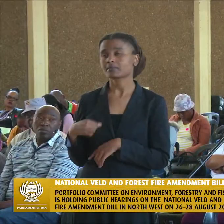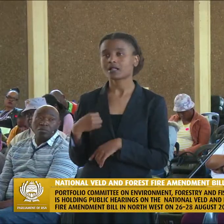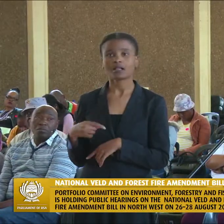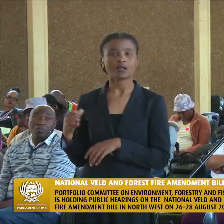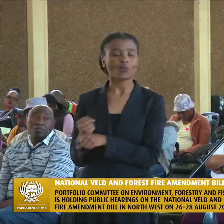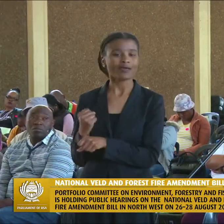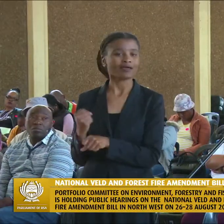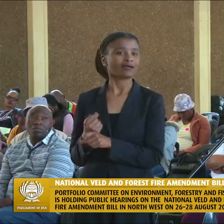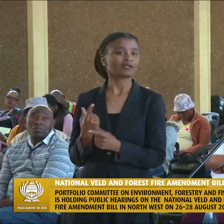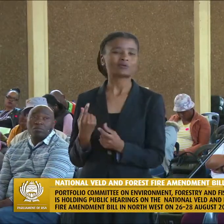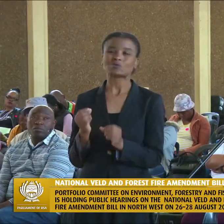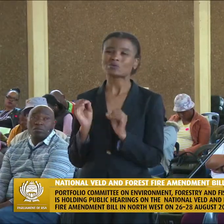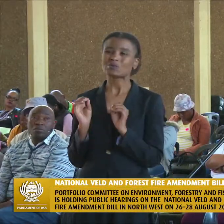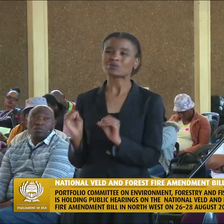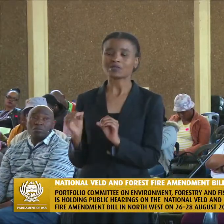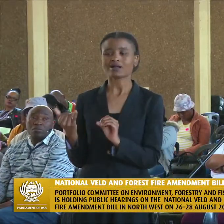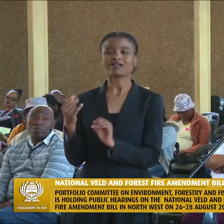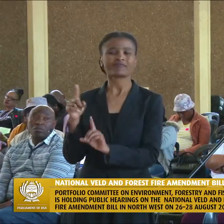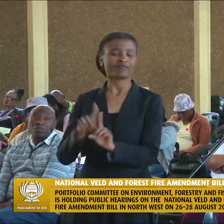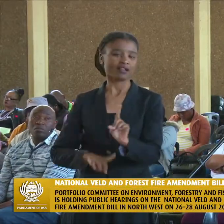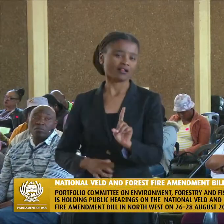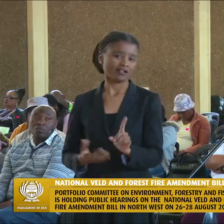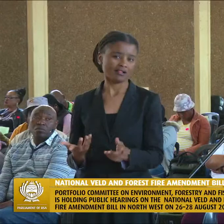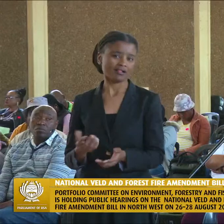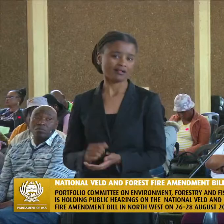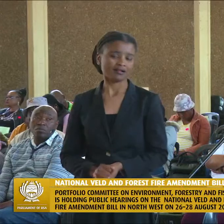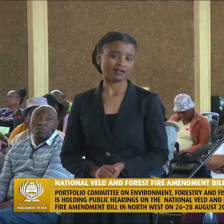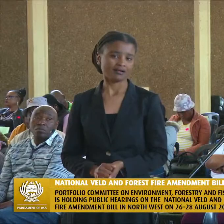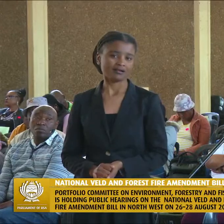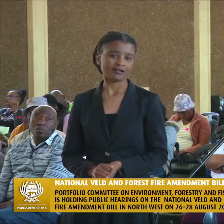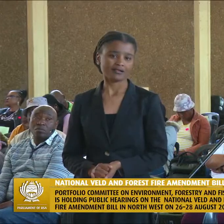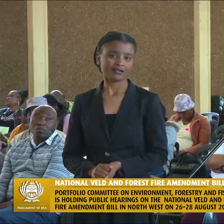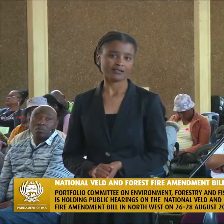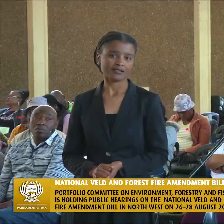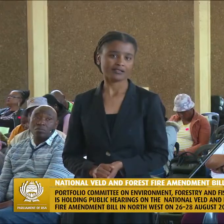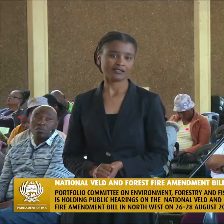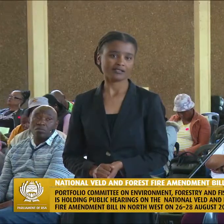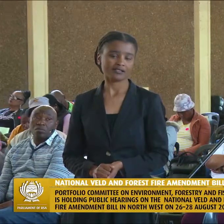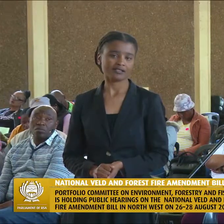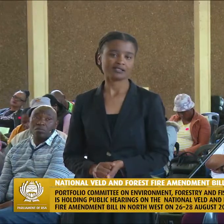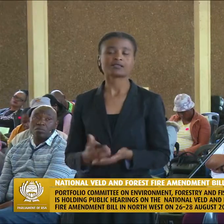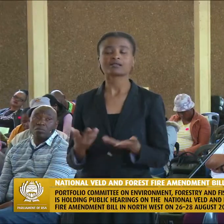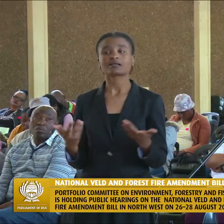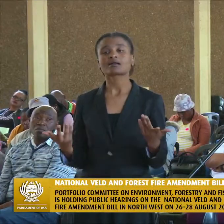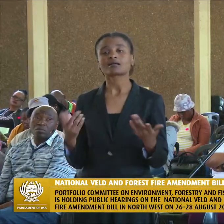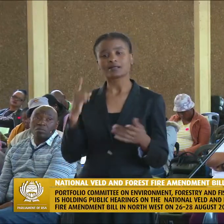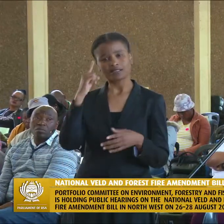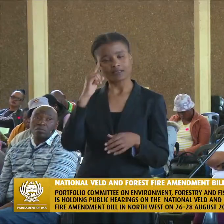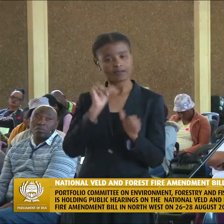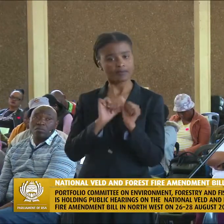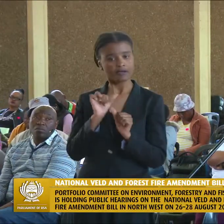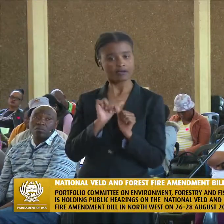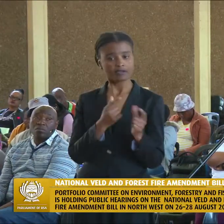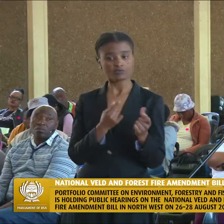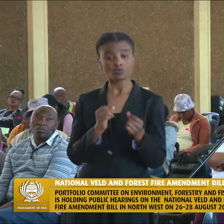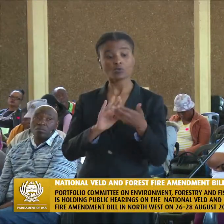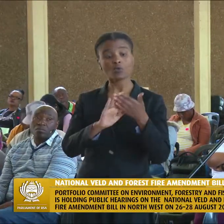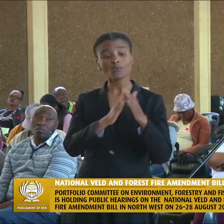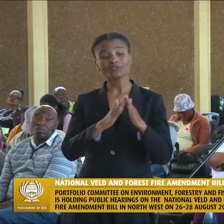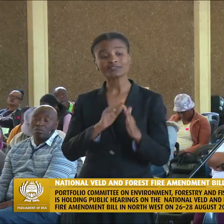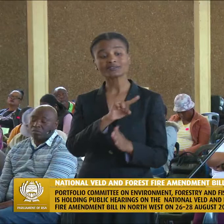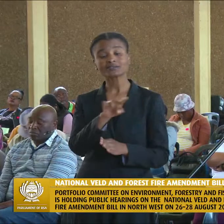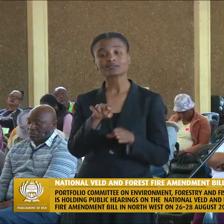because our municipalities are failing us are in a training about burning kamahara community